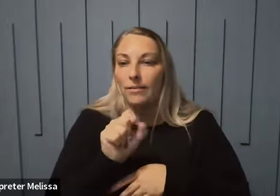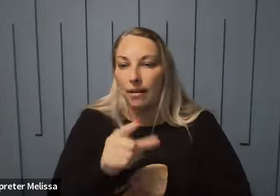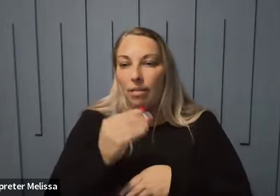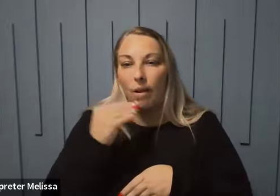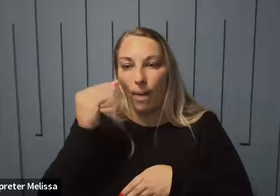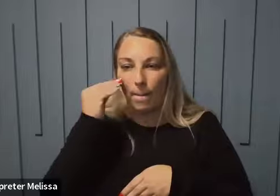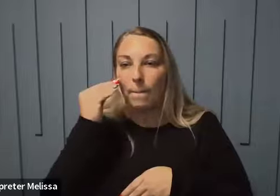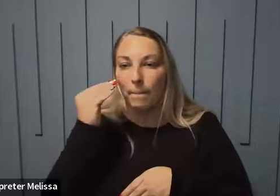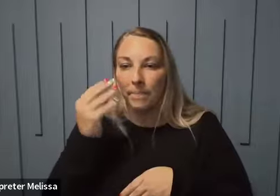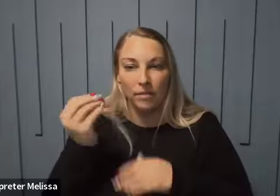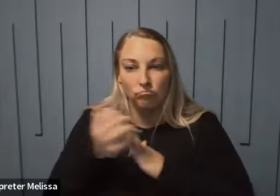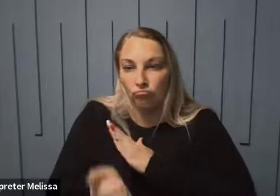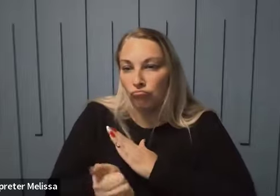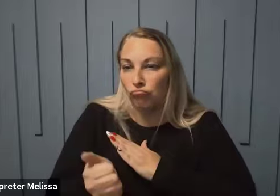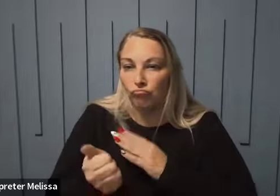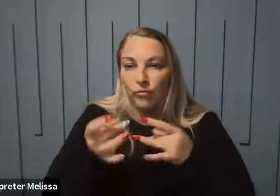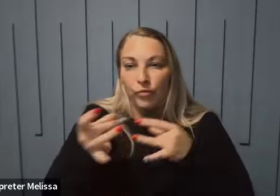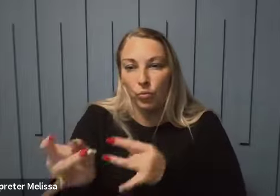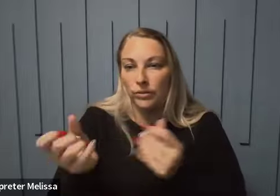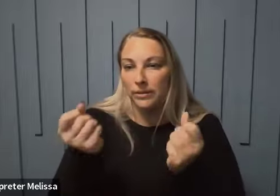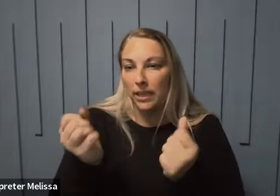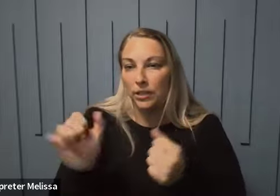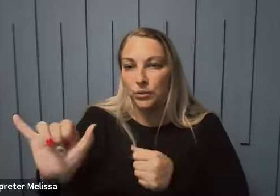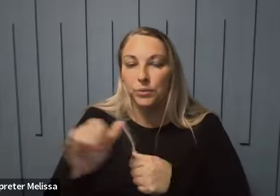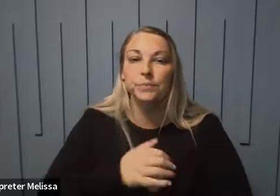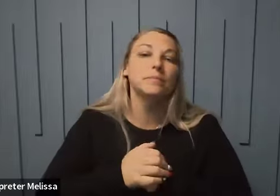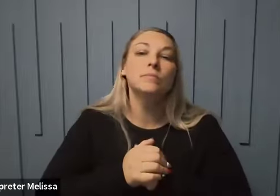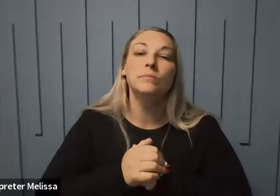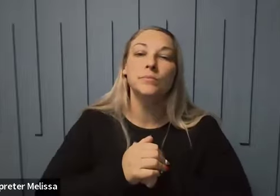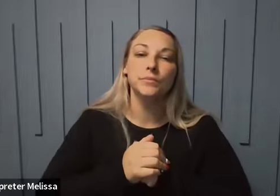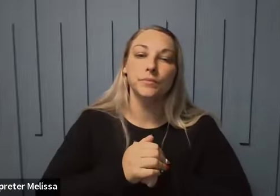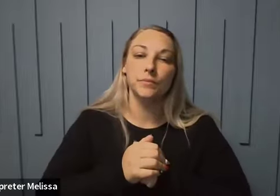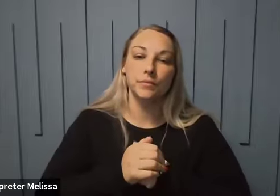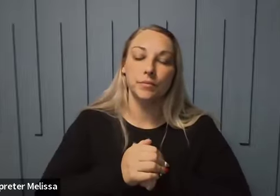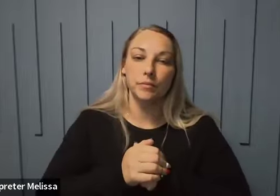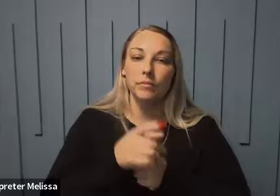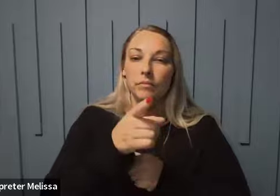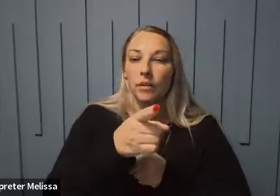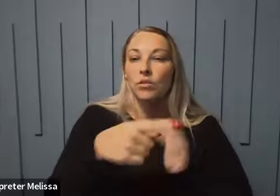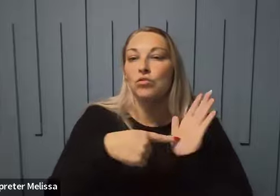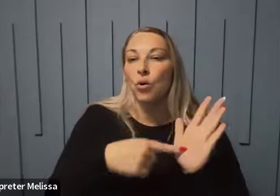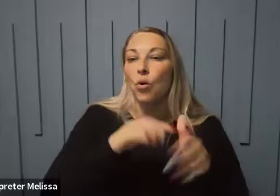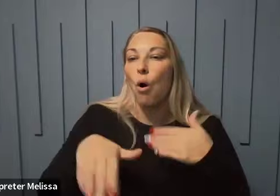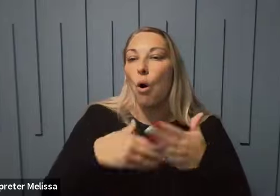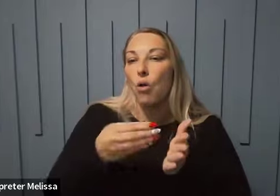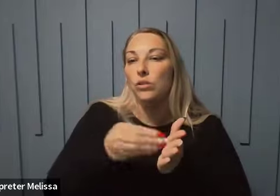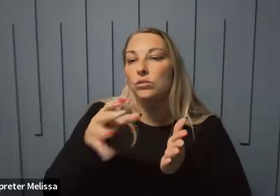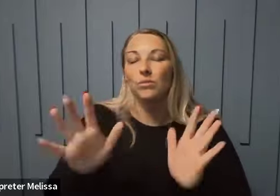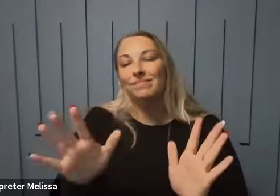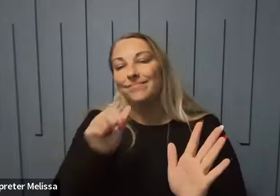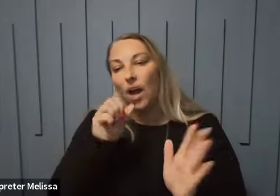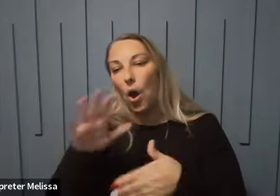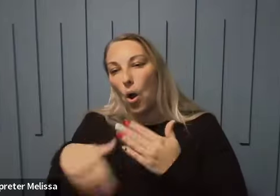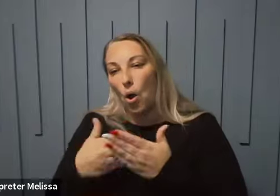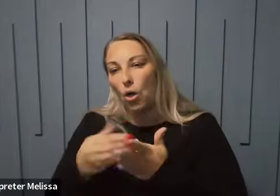This is more typically what we see. So this was, I chose all the students that graduated last year in 2025. Not all, I took out the ones